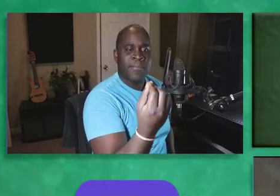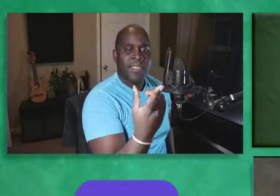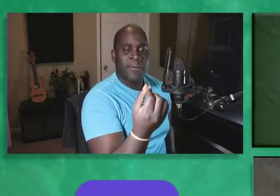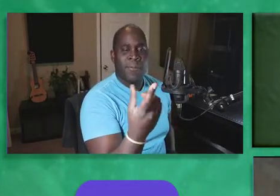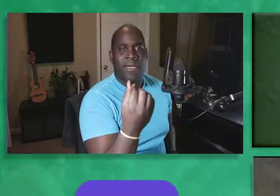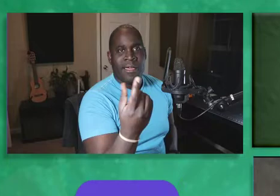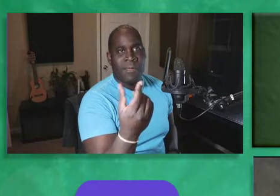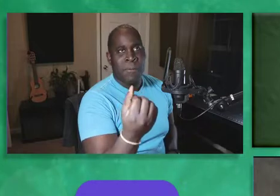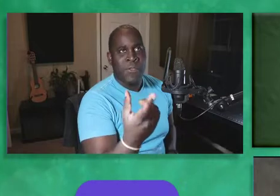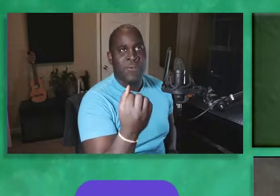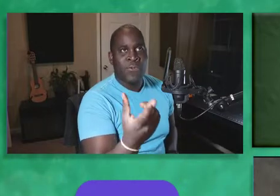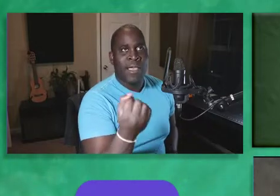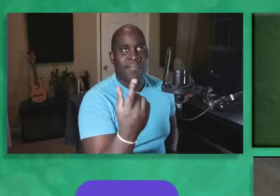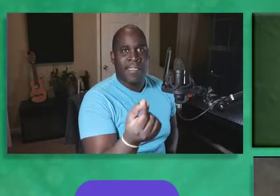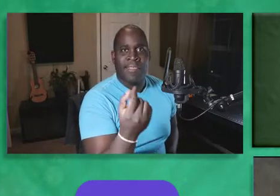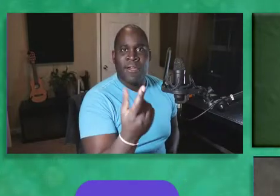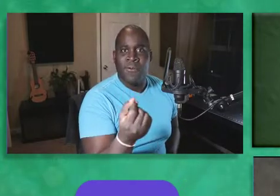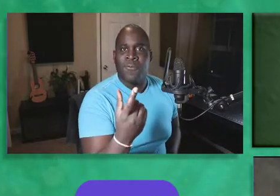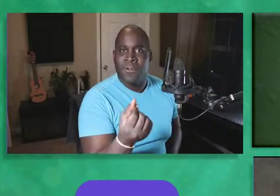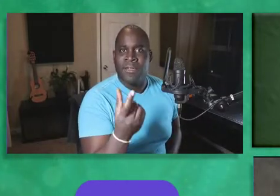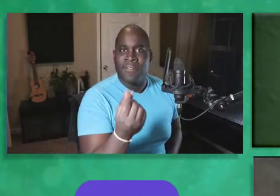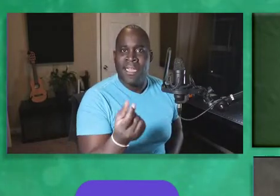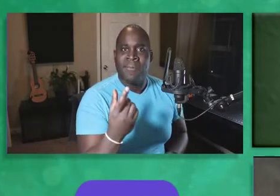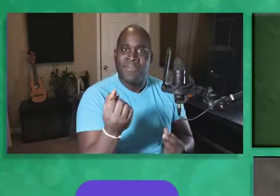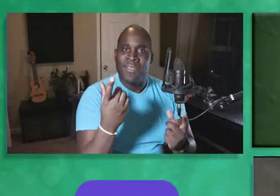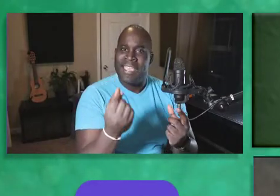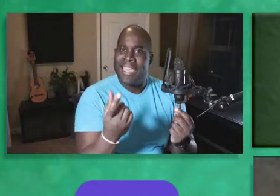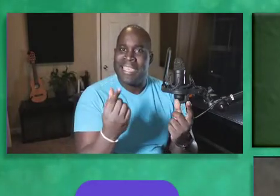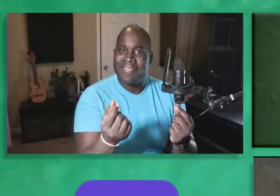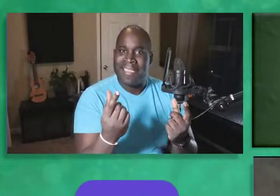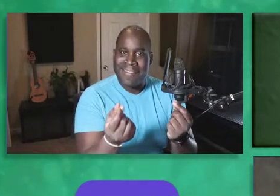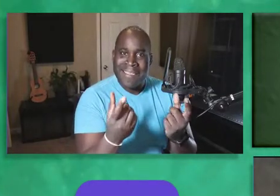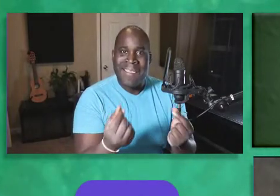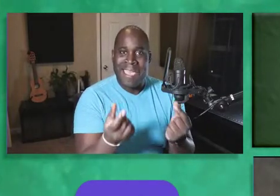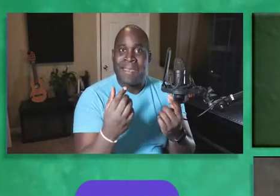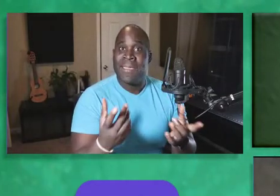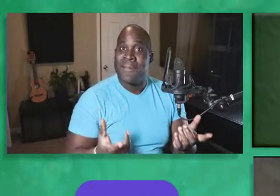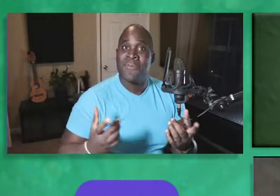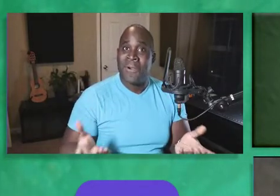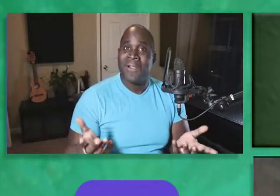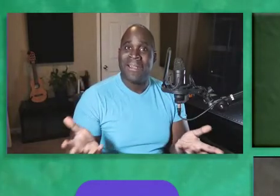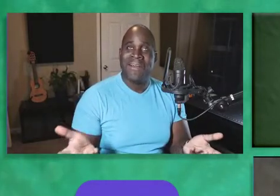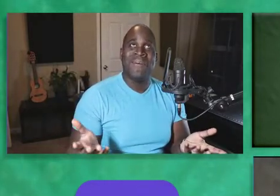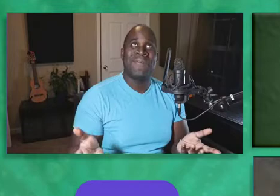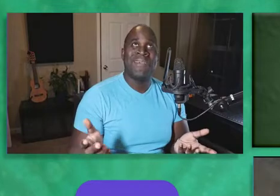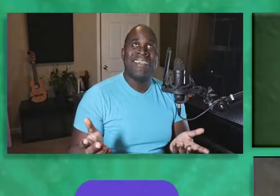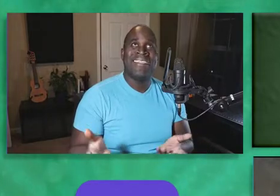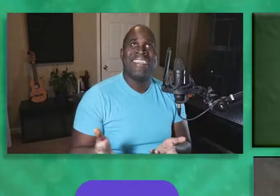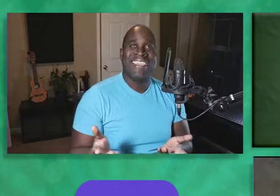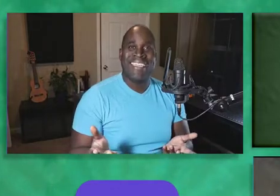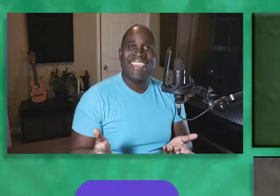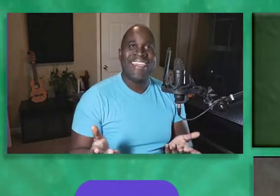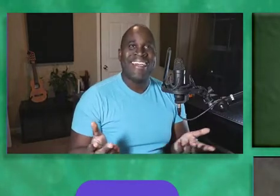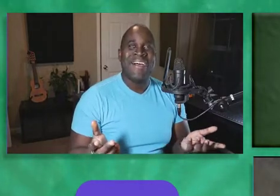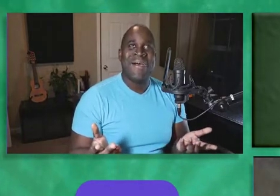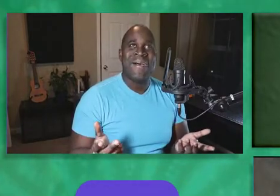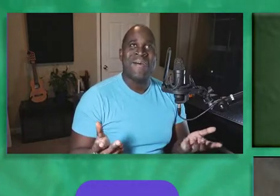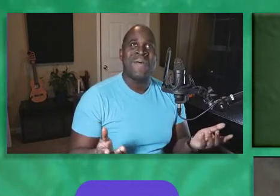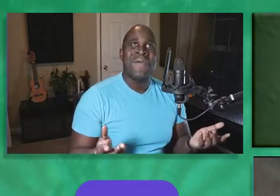then when you do signs like that over enough times, it kind of gets lazy and it becomes part of the